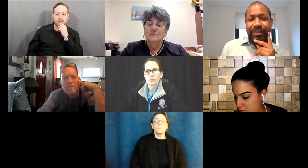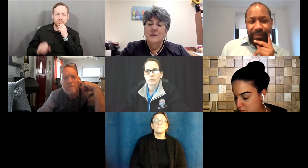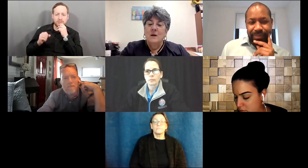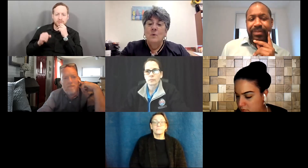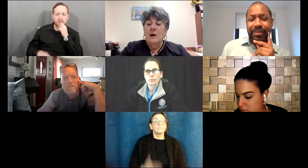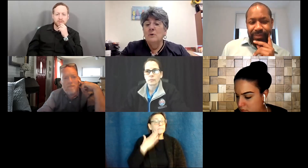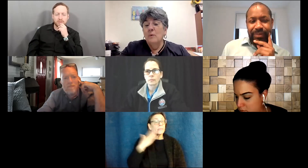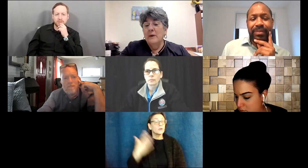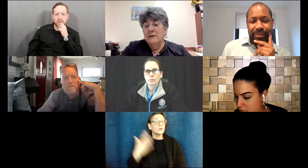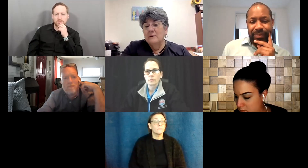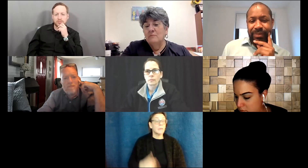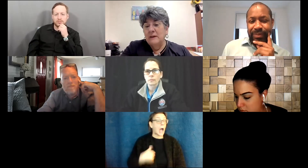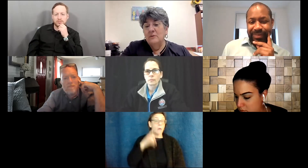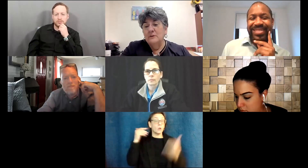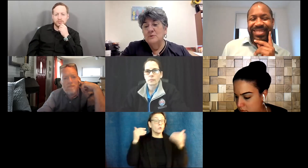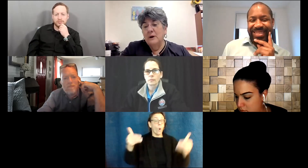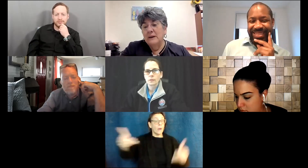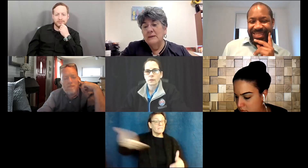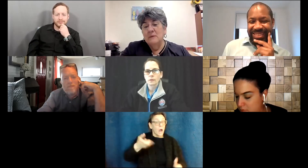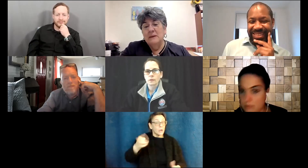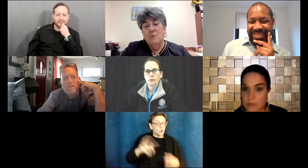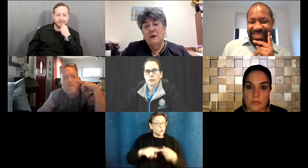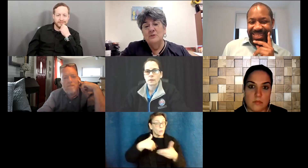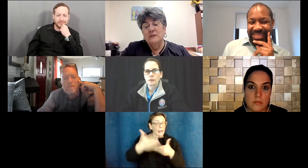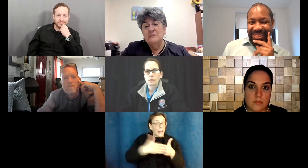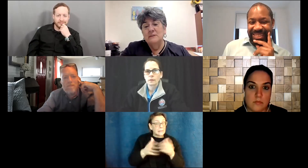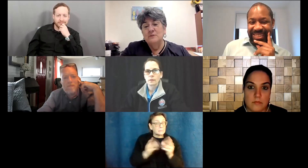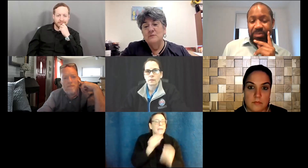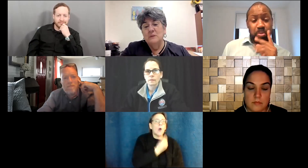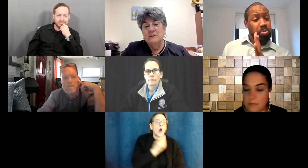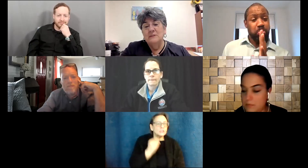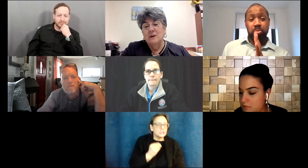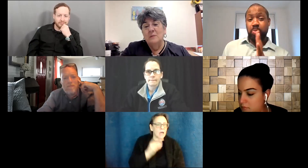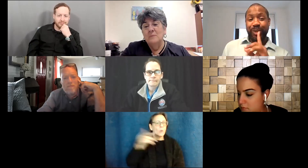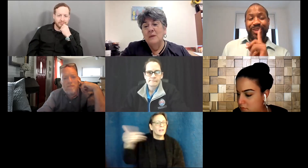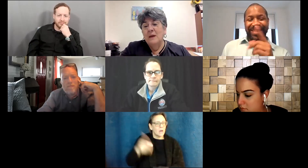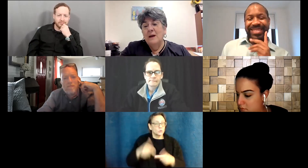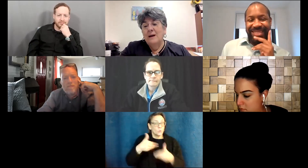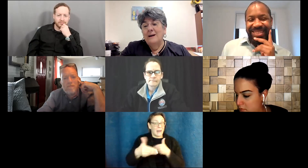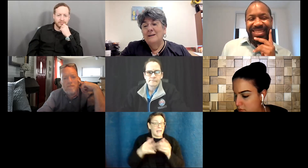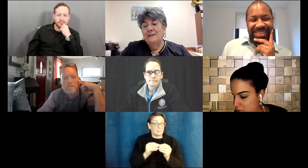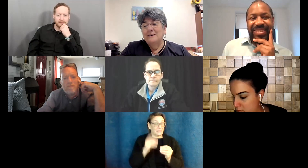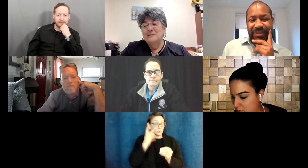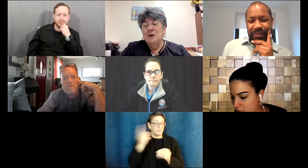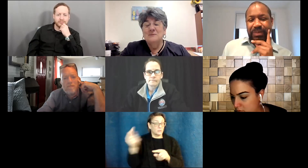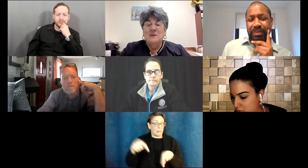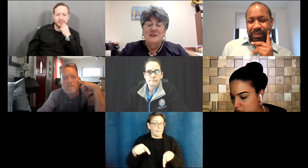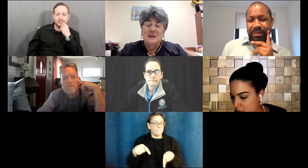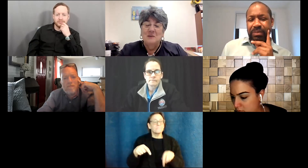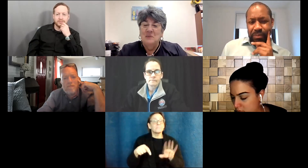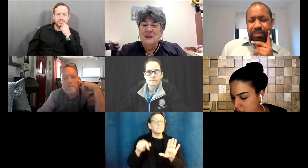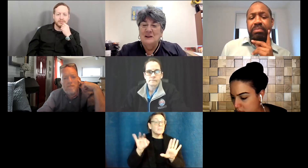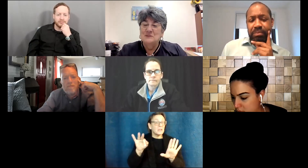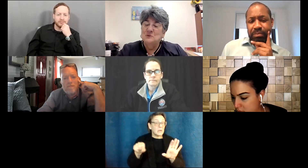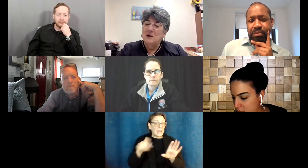Thank you. Well, I will go ahead and invite her to our next meeting, Margie, and see if she's willing to come. As long as we can